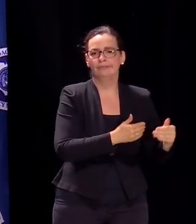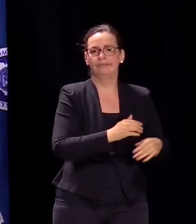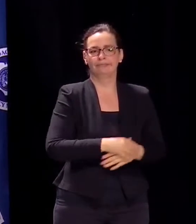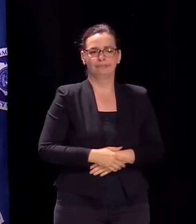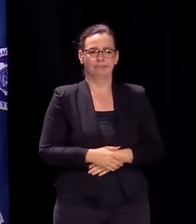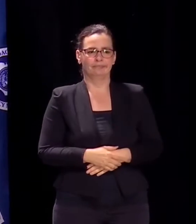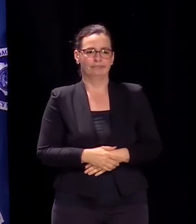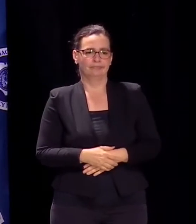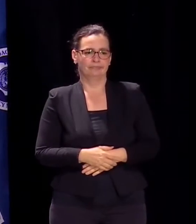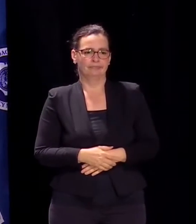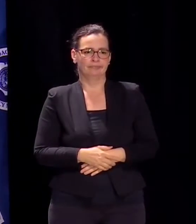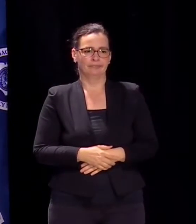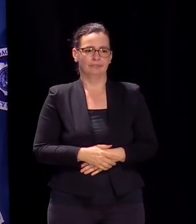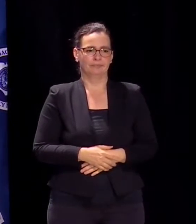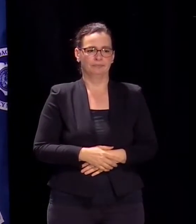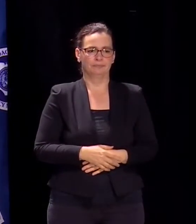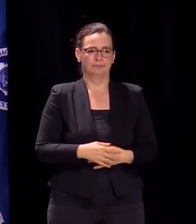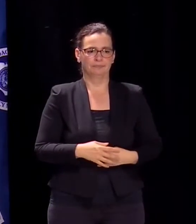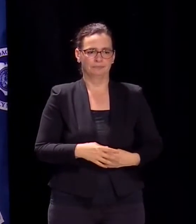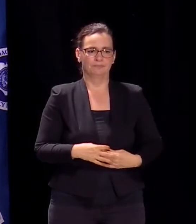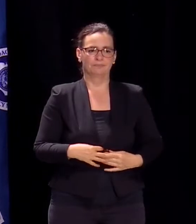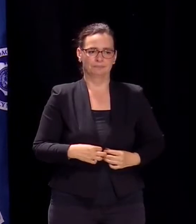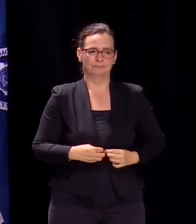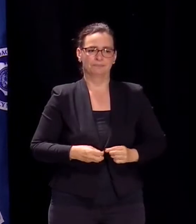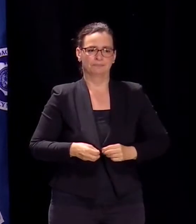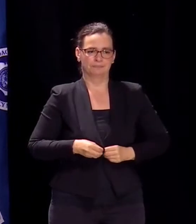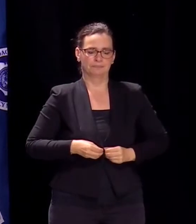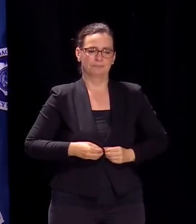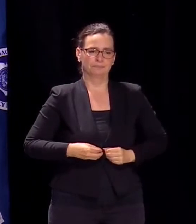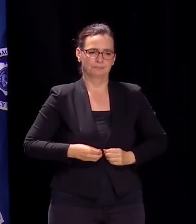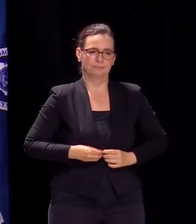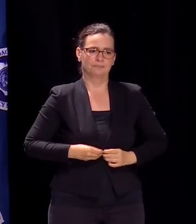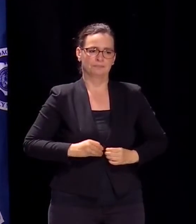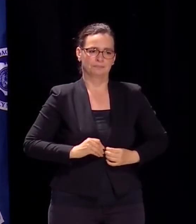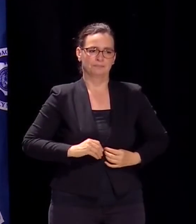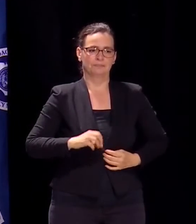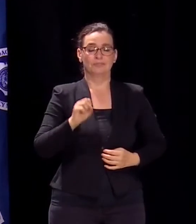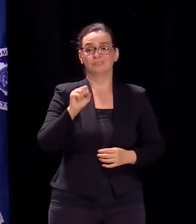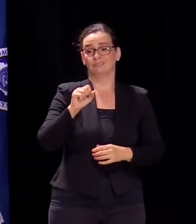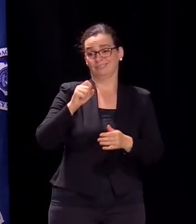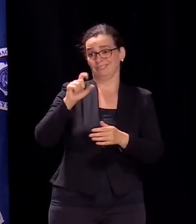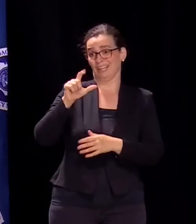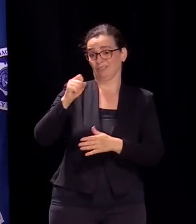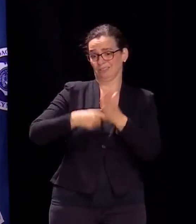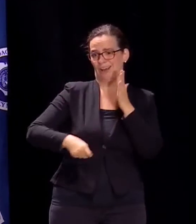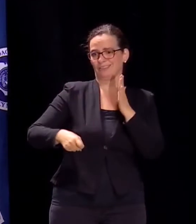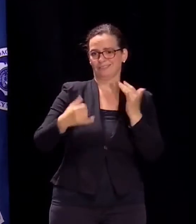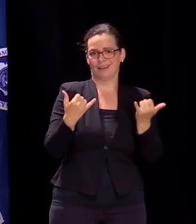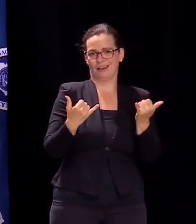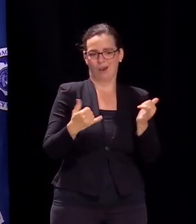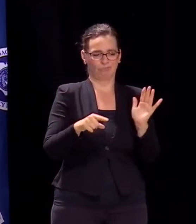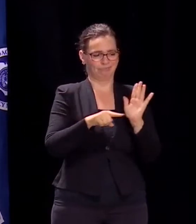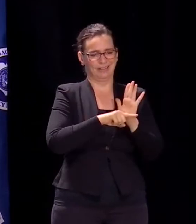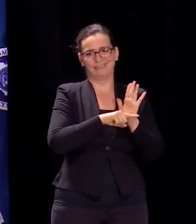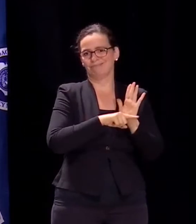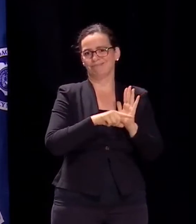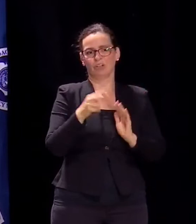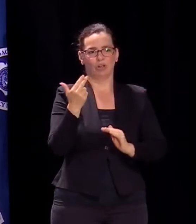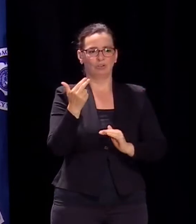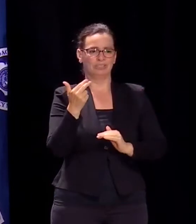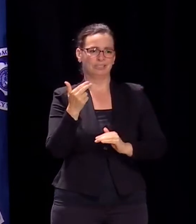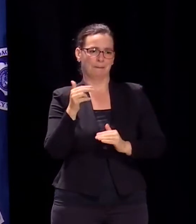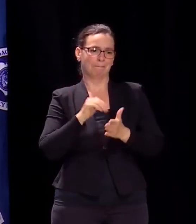now projecting between $30 and $50 million, which is a little bit better than where we were projecting. In